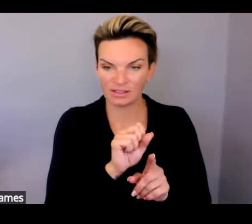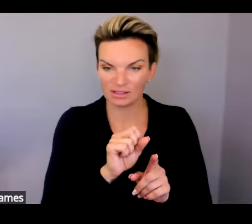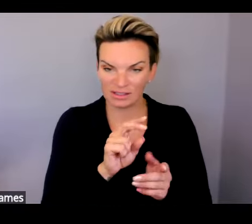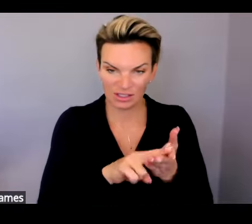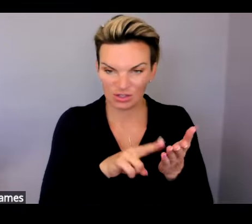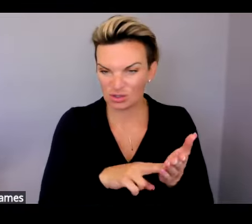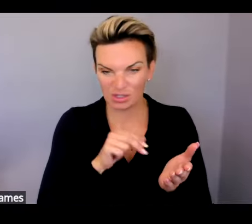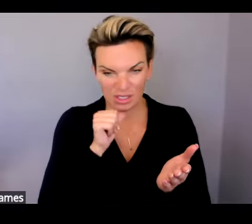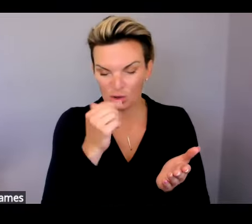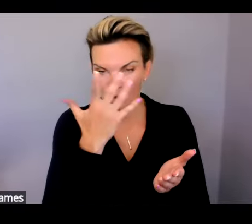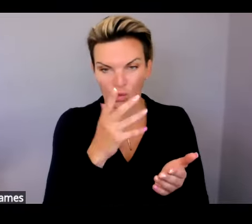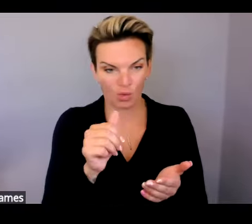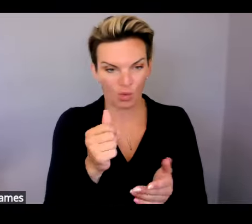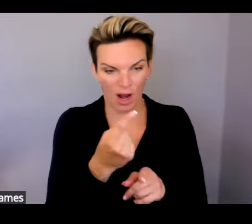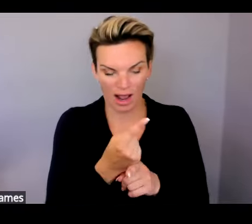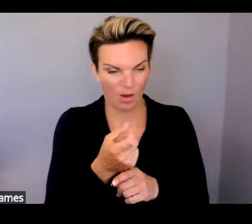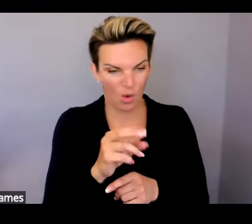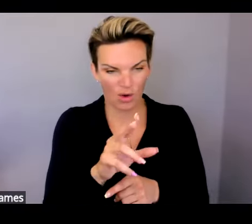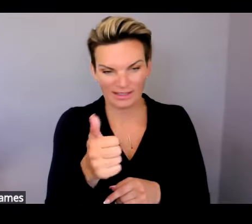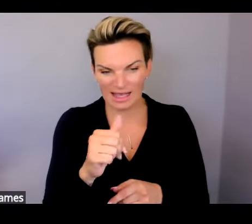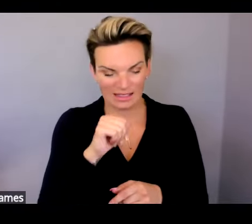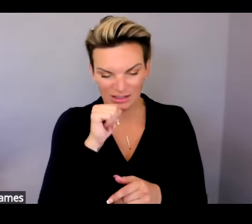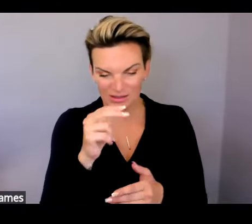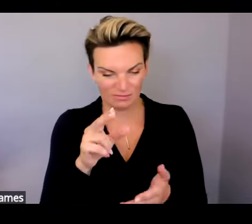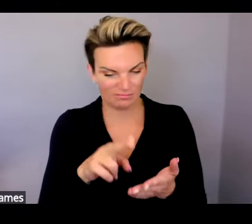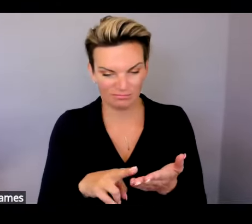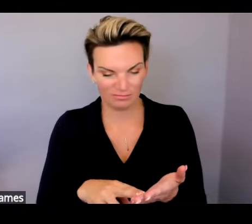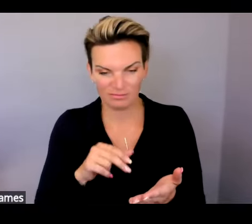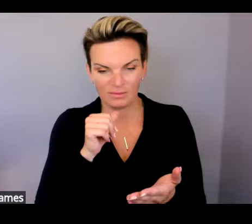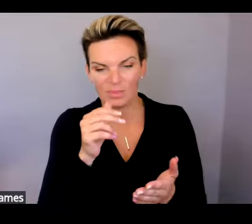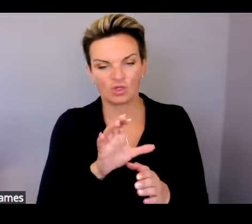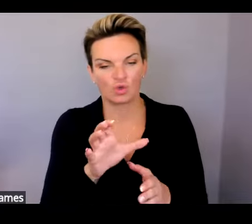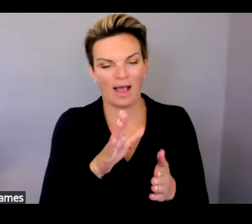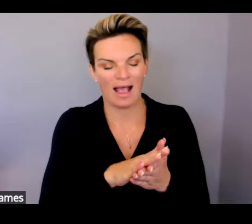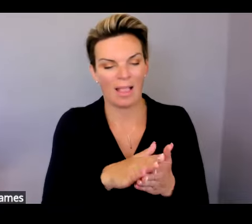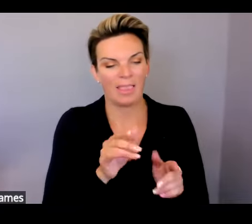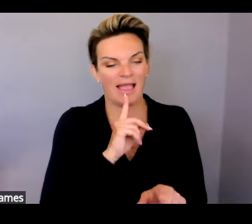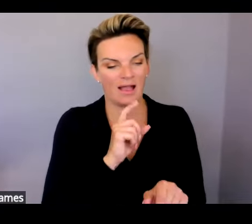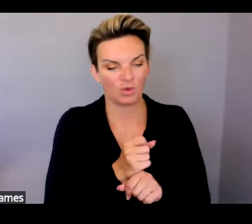right, or 10 that don't look right, evaluate them on the individual sheets.